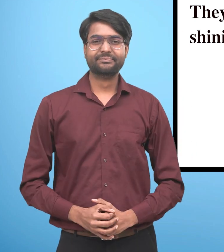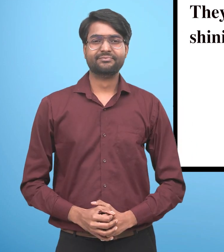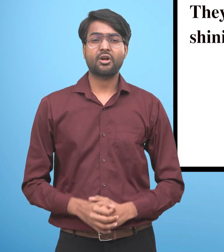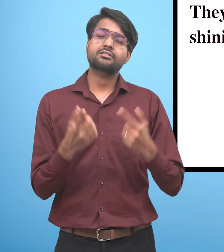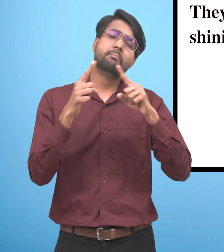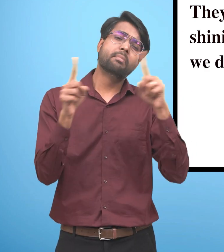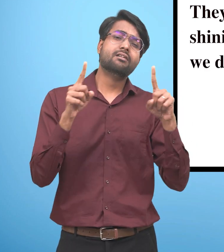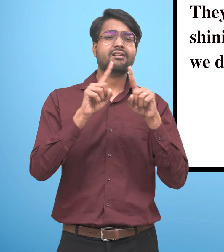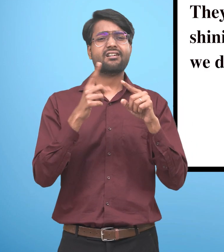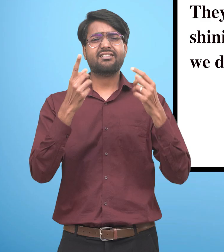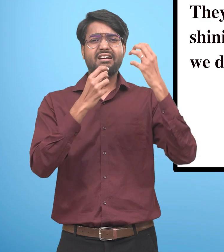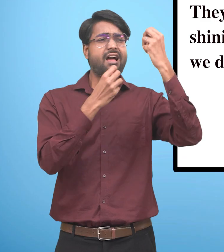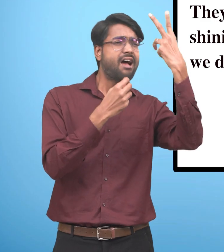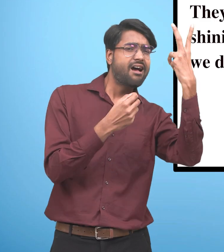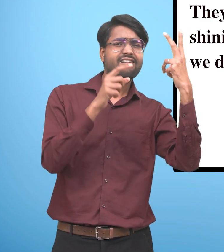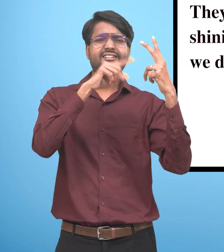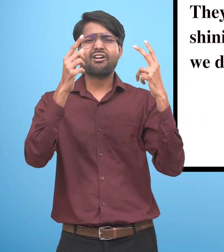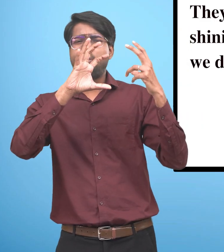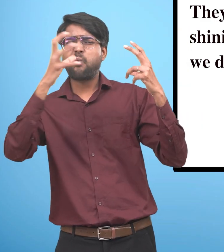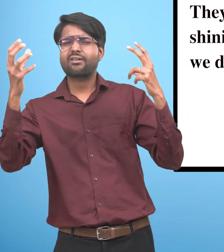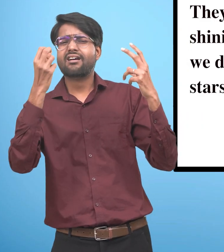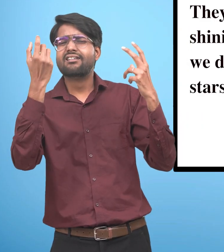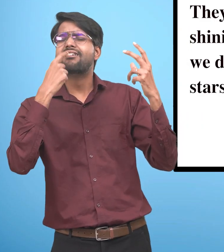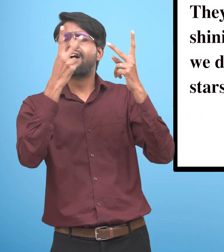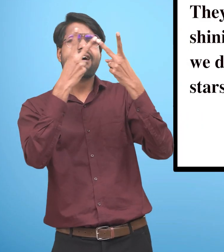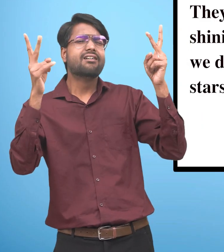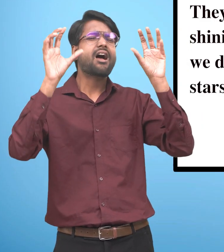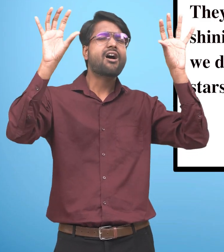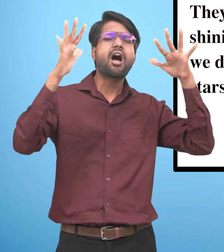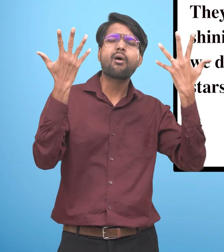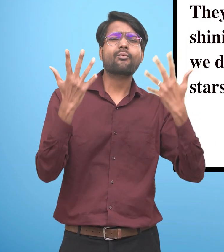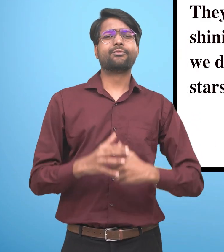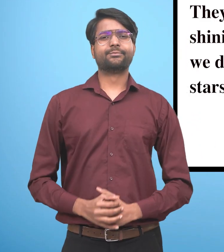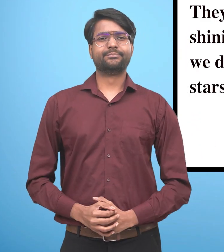So, how can we distinguish between planets and the stars?